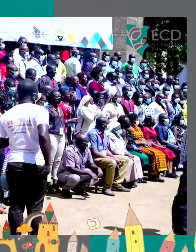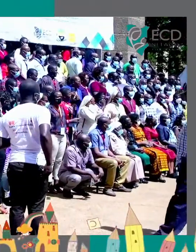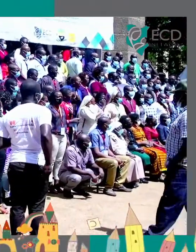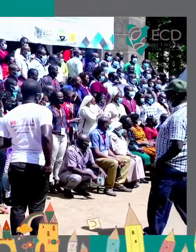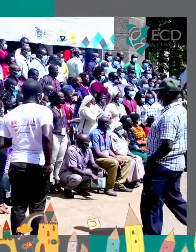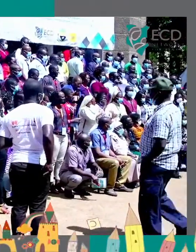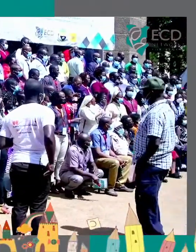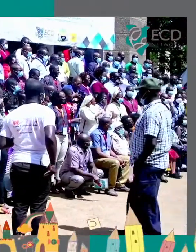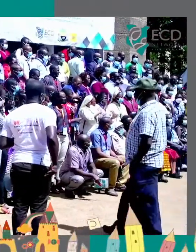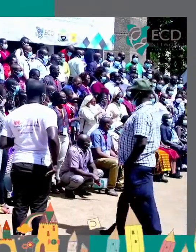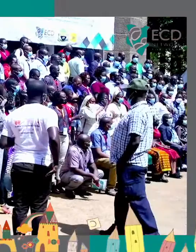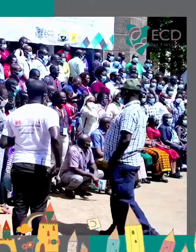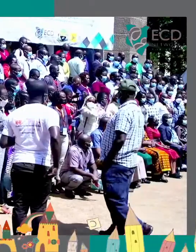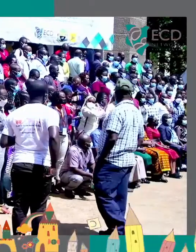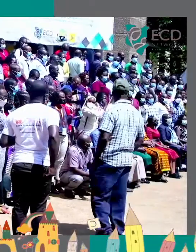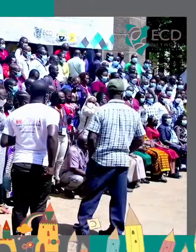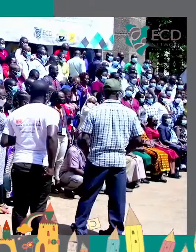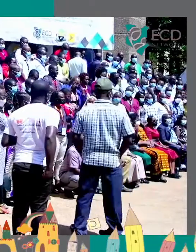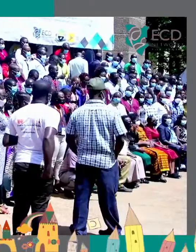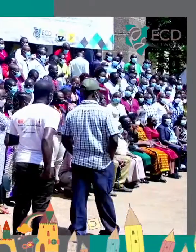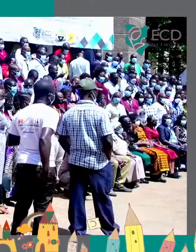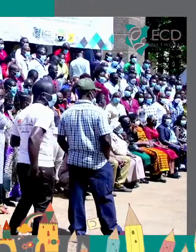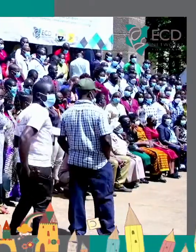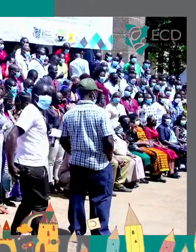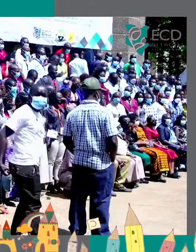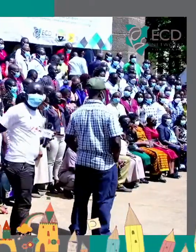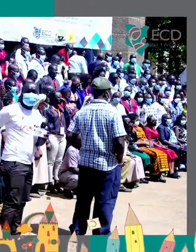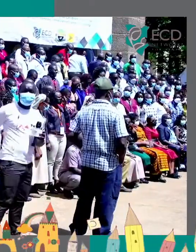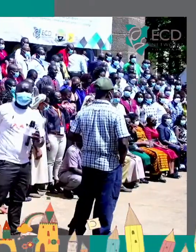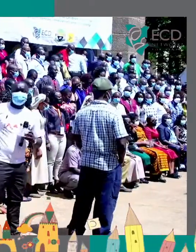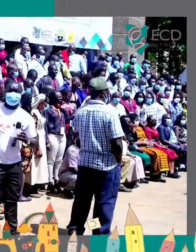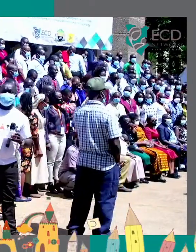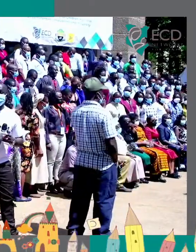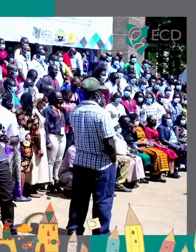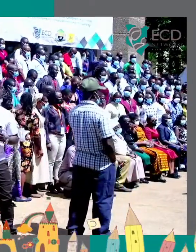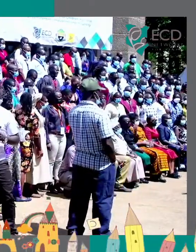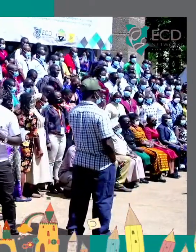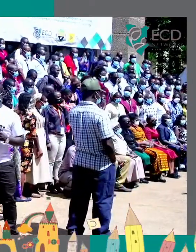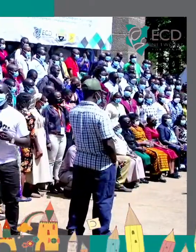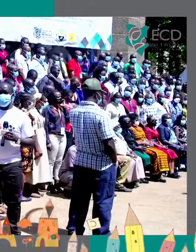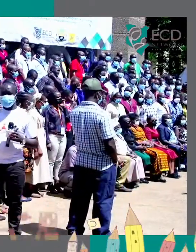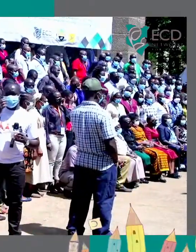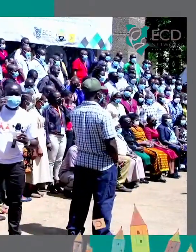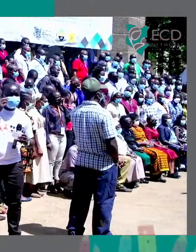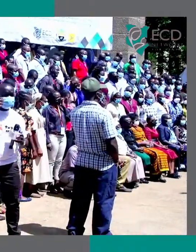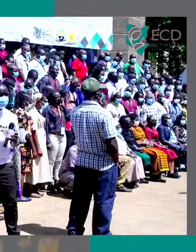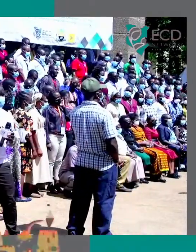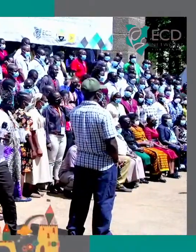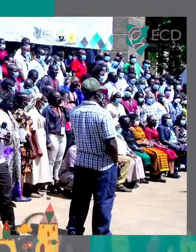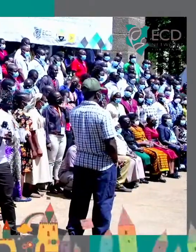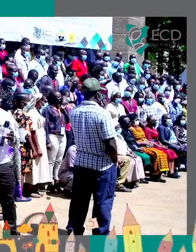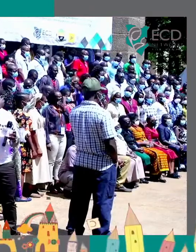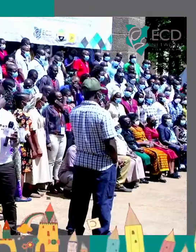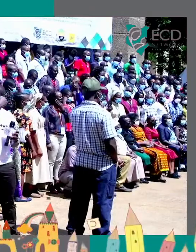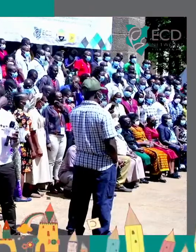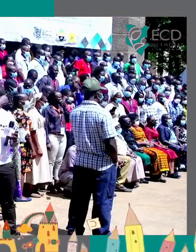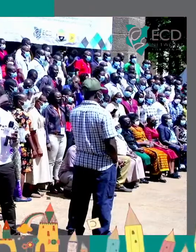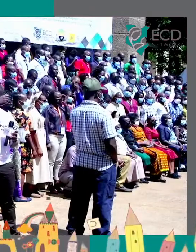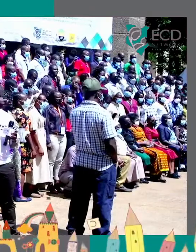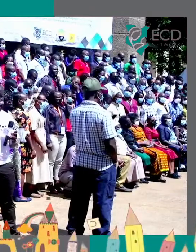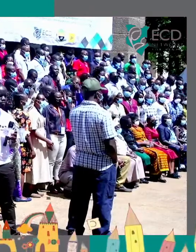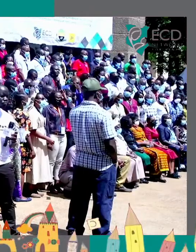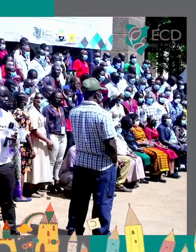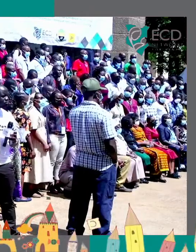Ajiduto jiduto nyalo ponya dongo Ajiduto jiduto nyalo ponya dongo